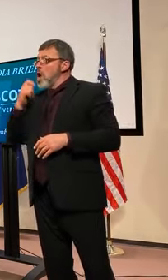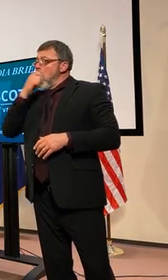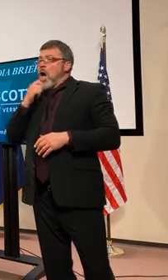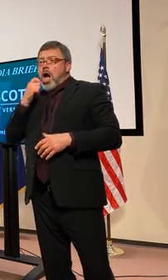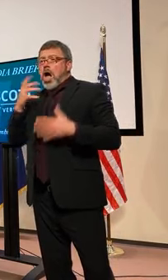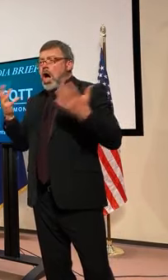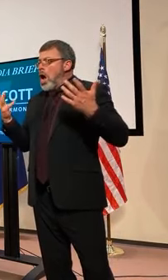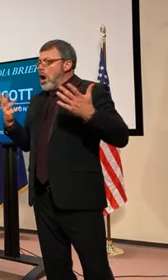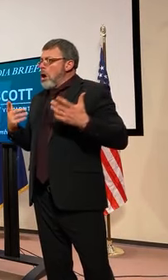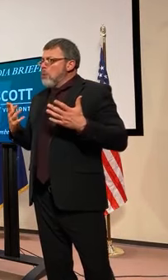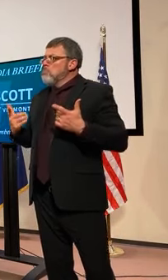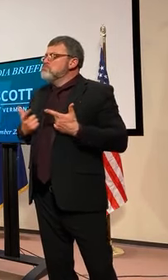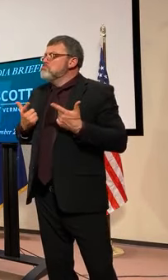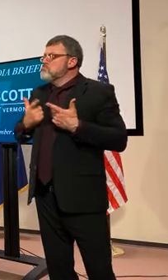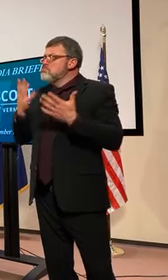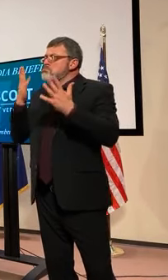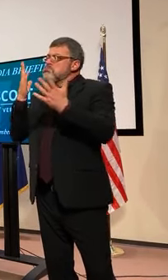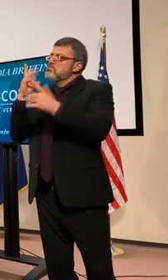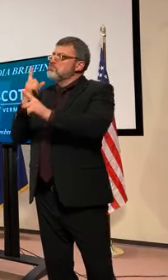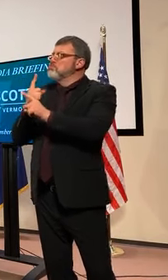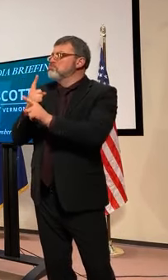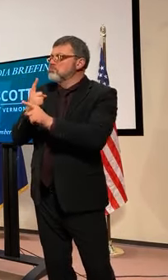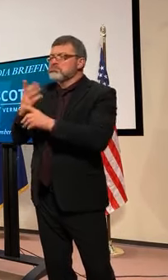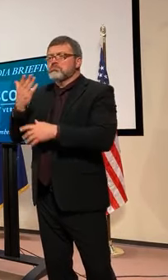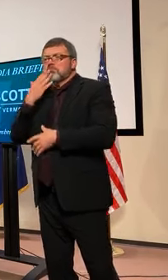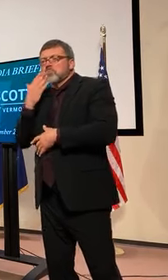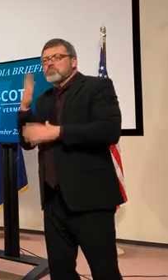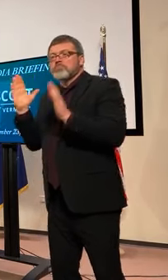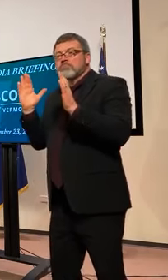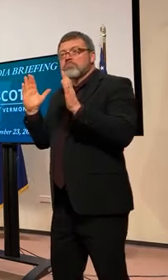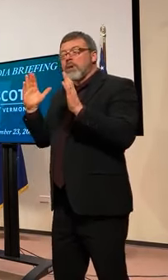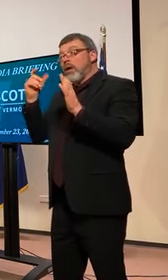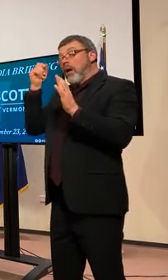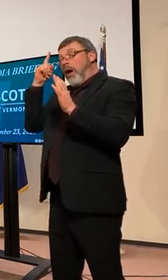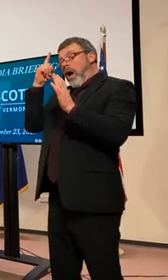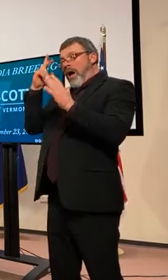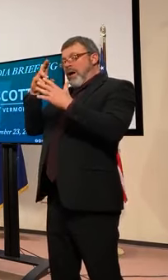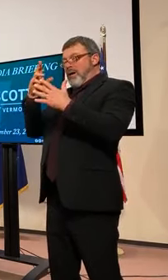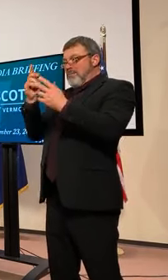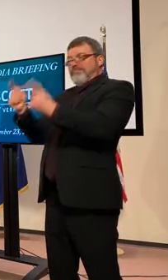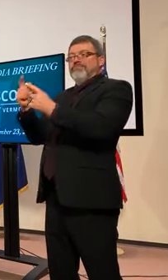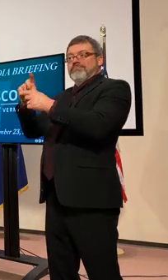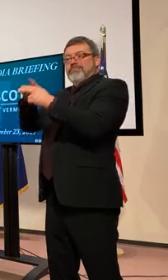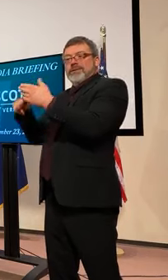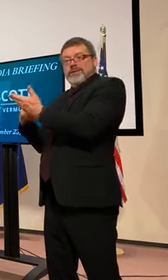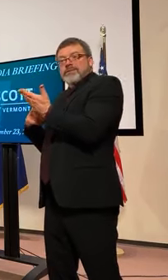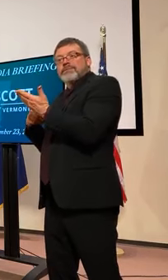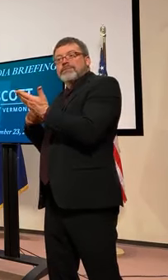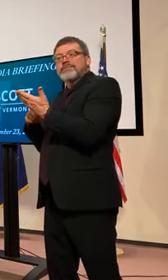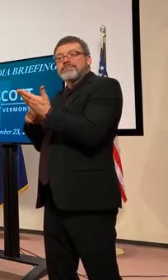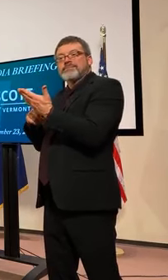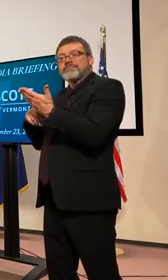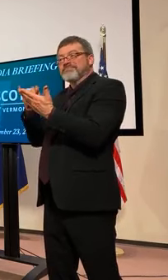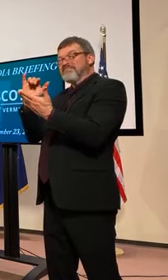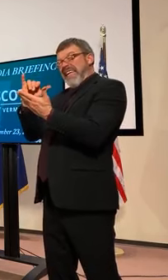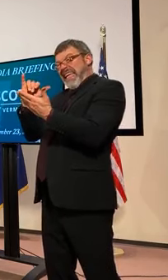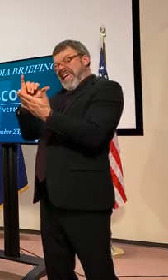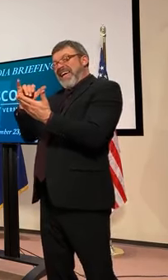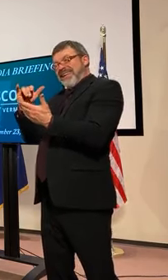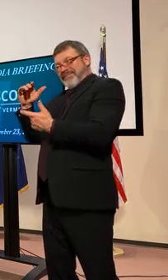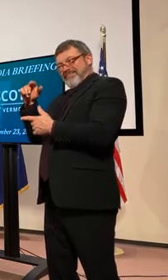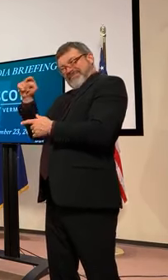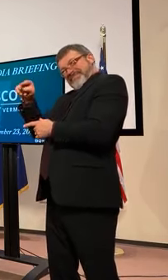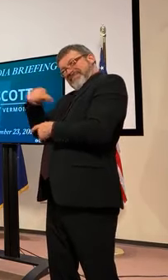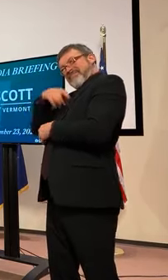as PCR tests, but certainly the turnaround time is much quicker. And I think it's the wave of the future. Well, we talked about this a bit with the White